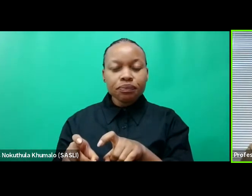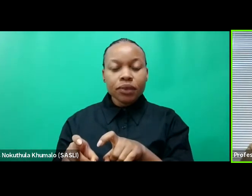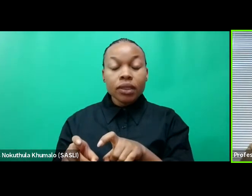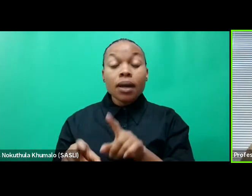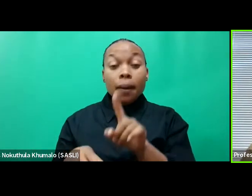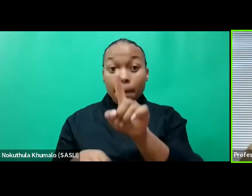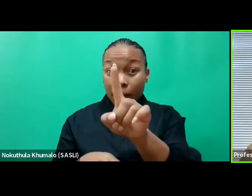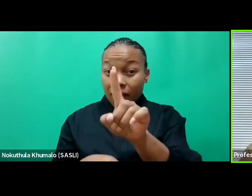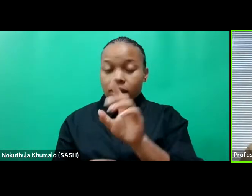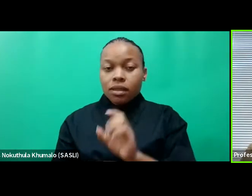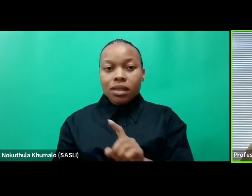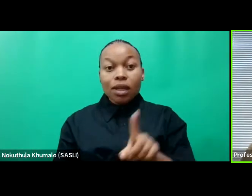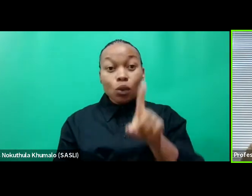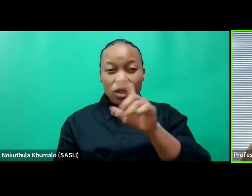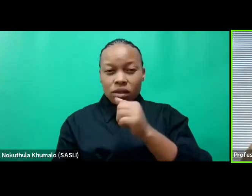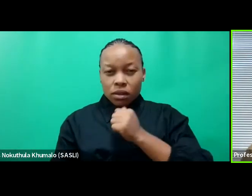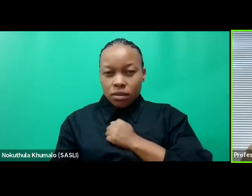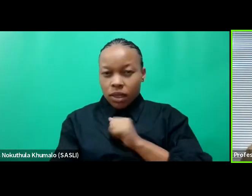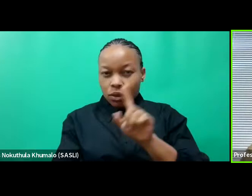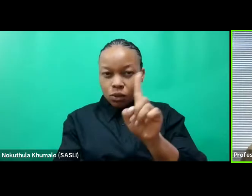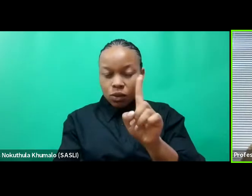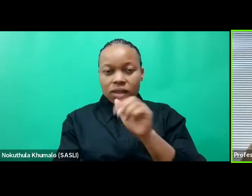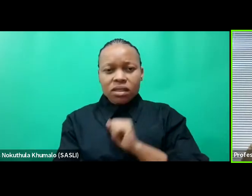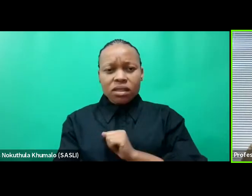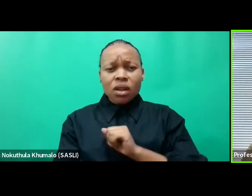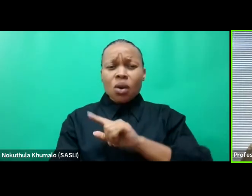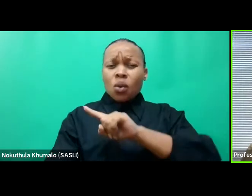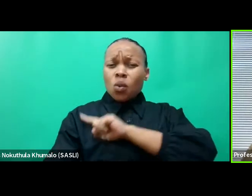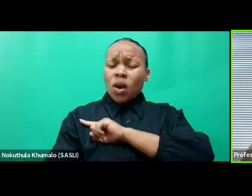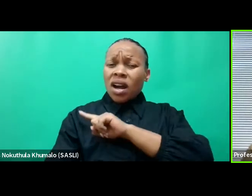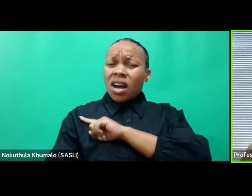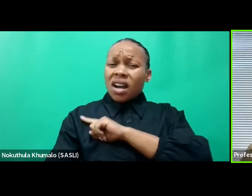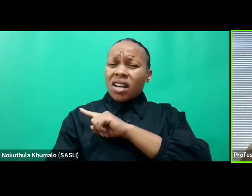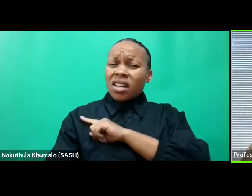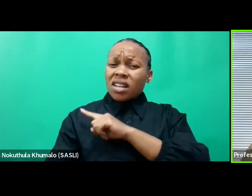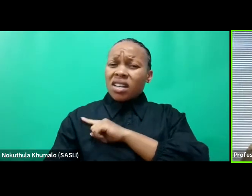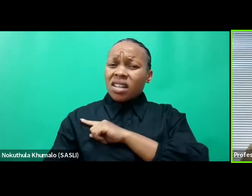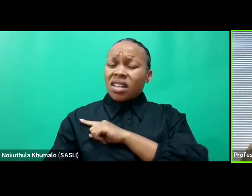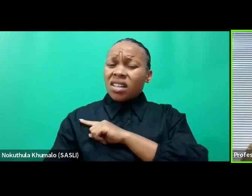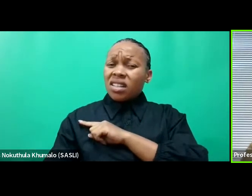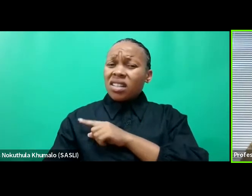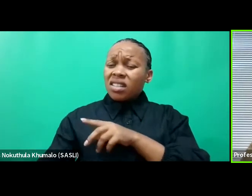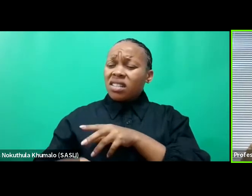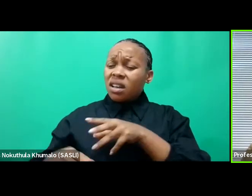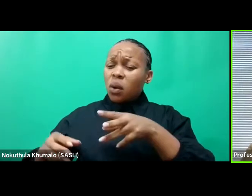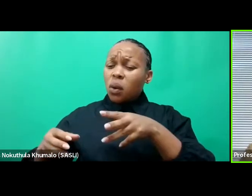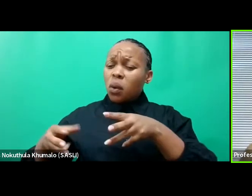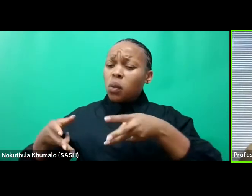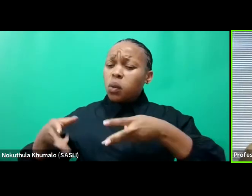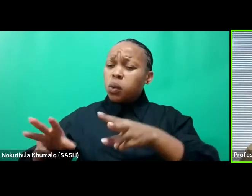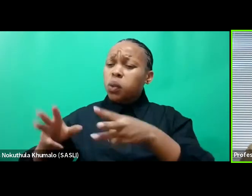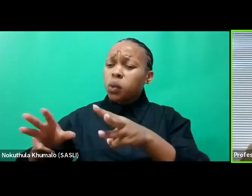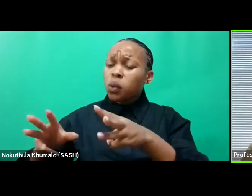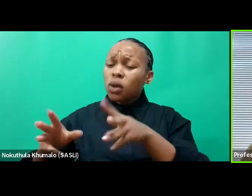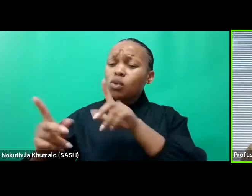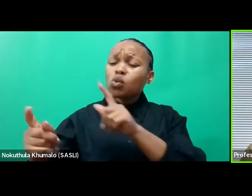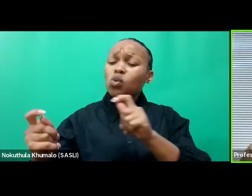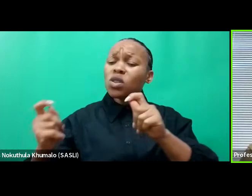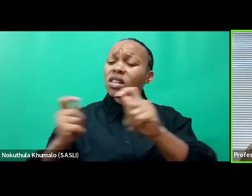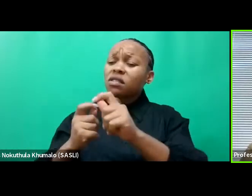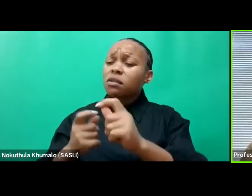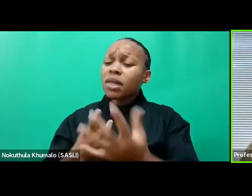transformation so long and so circuitous and so difficult? Why is it such a winding